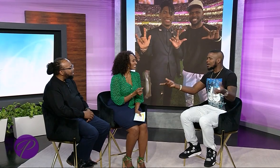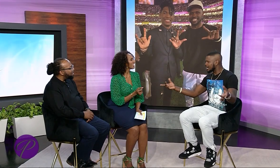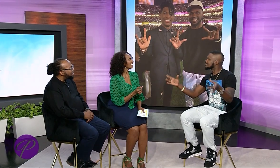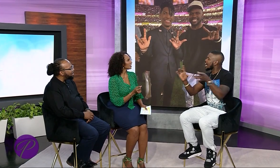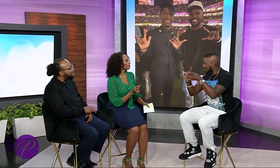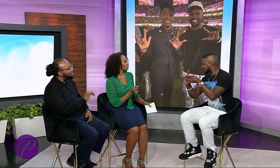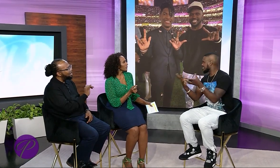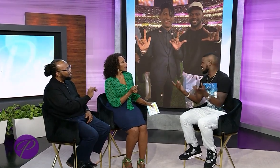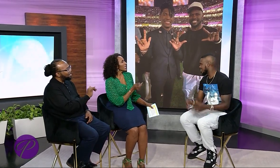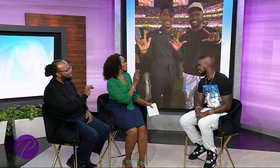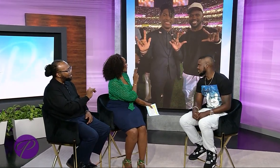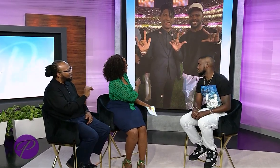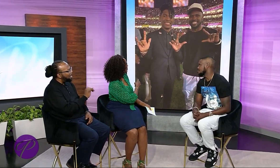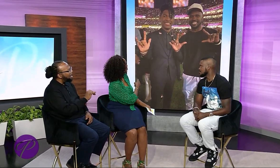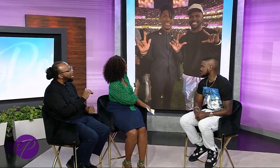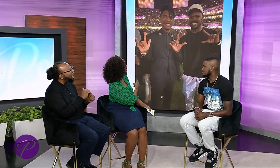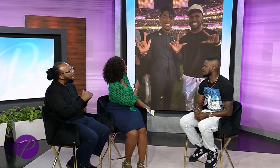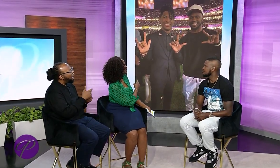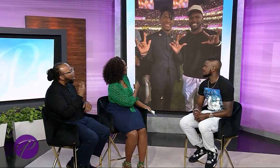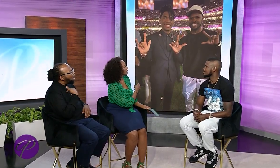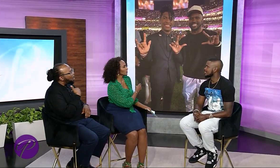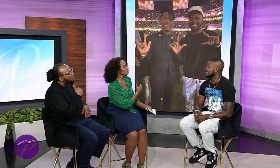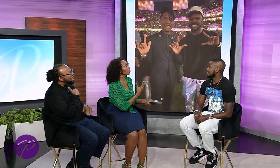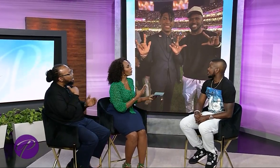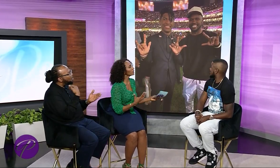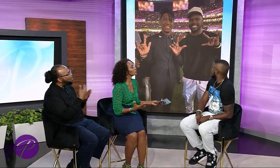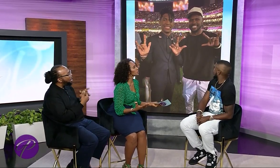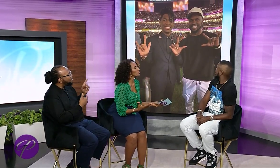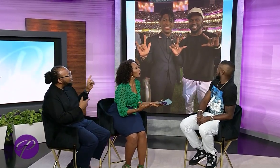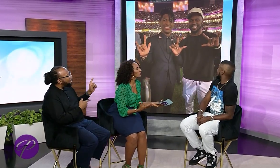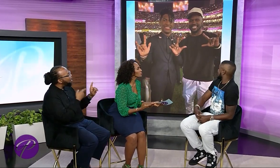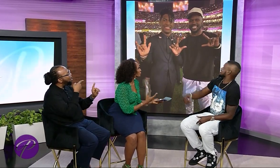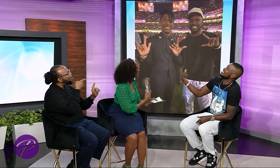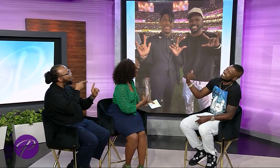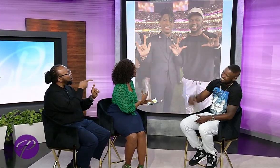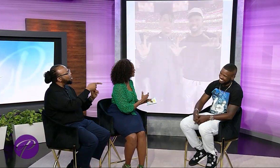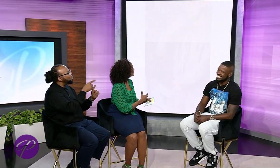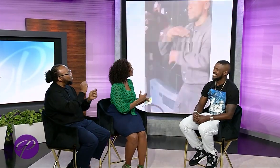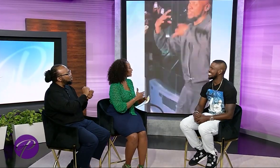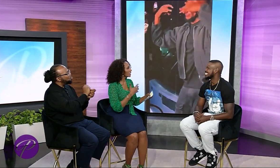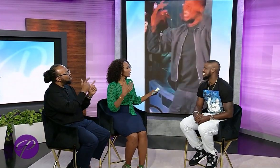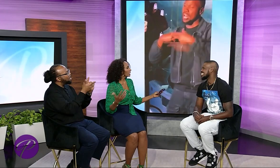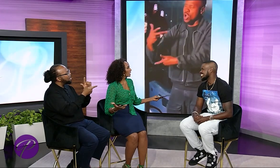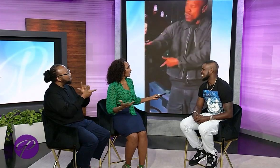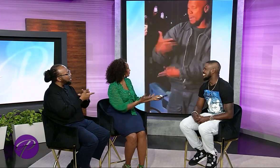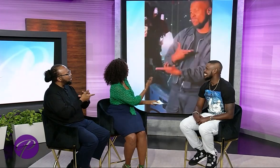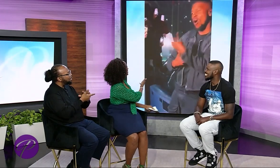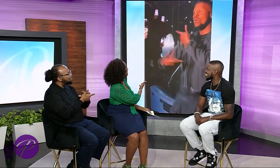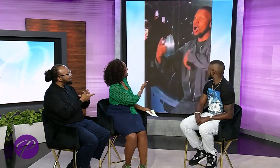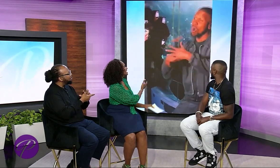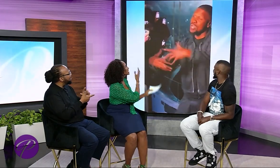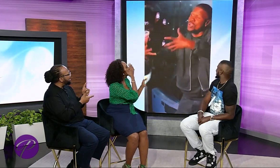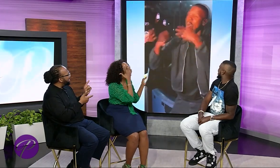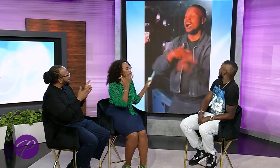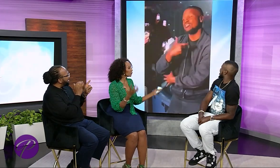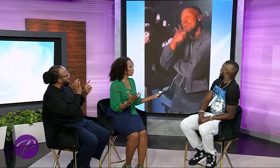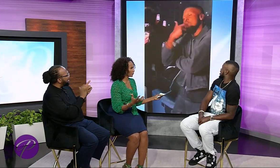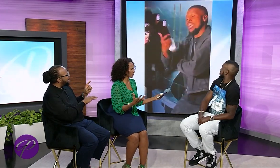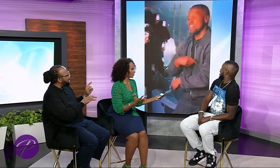Yeah. now I connect the dots. So how did we get here to a point where you are translating, and it's beautiful. It